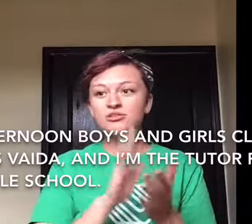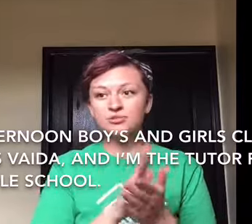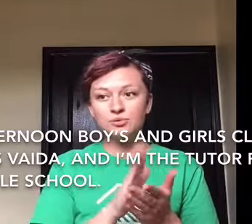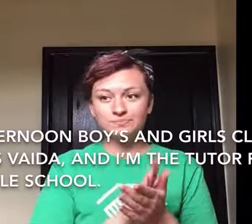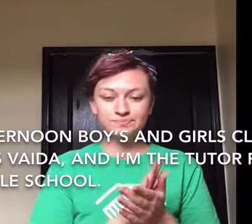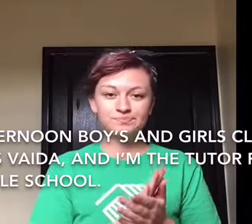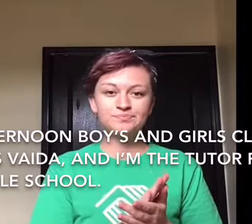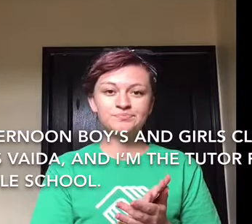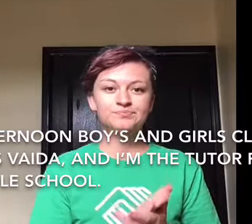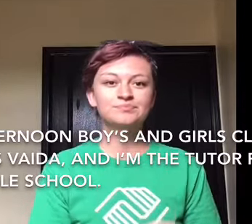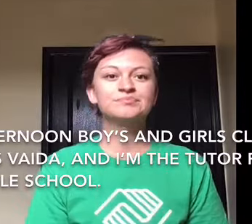School.